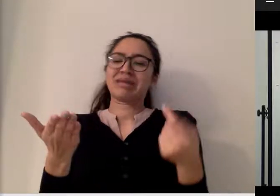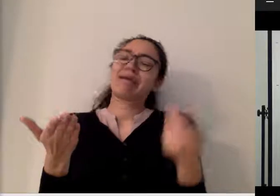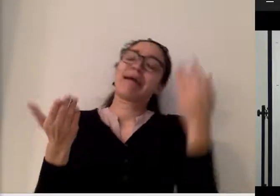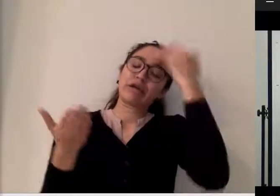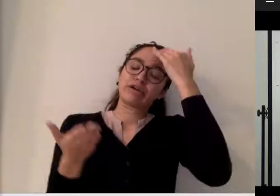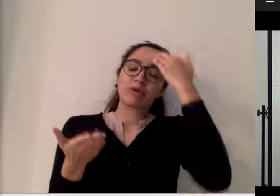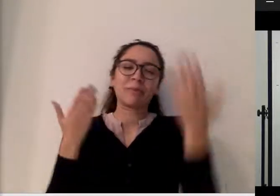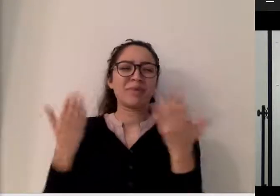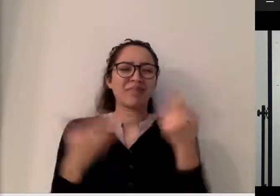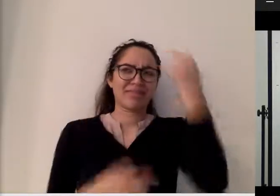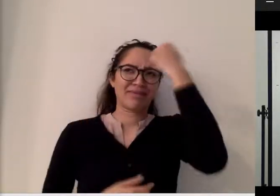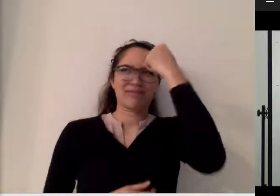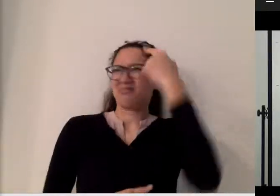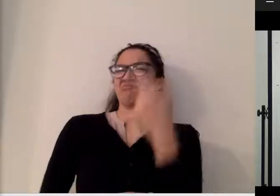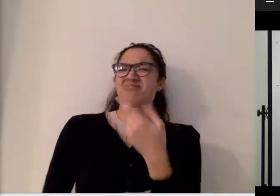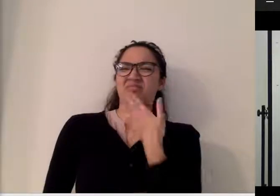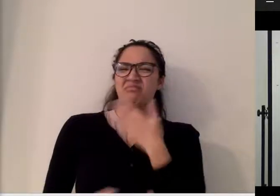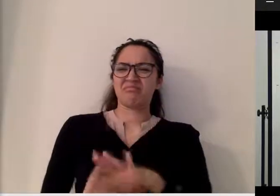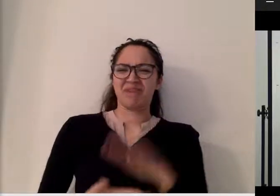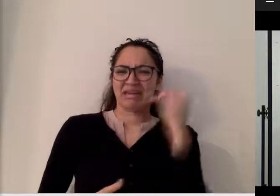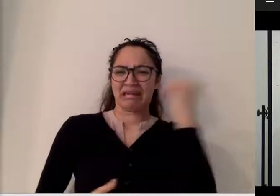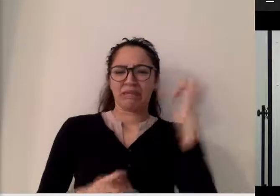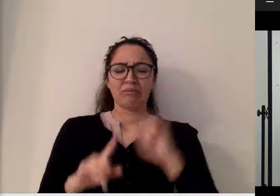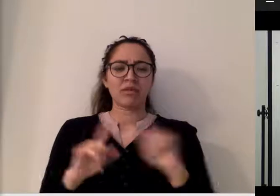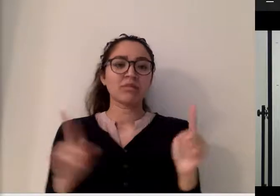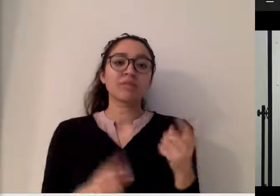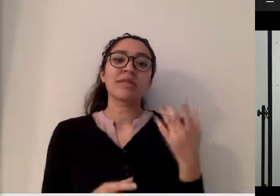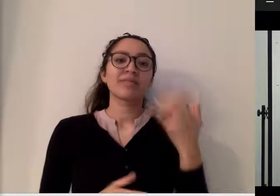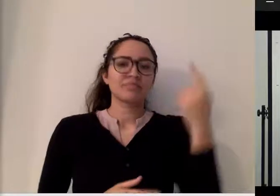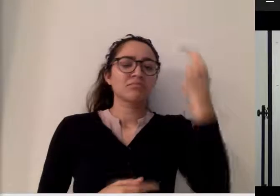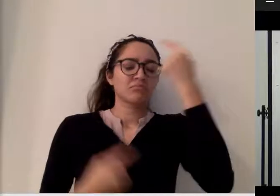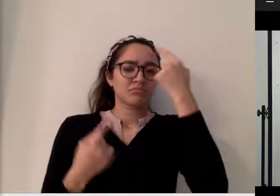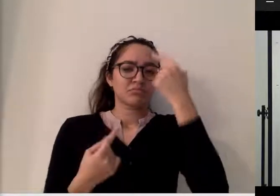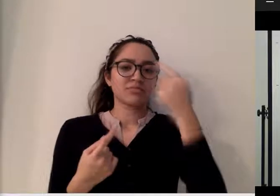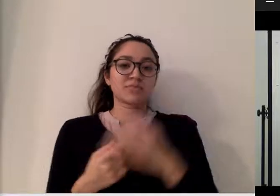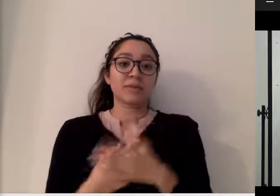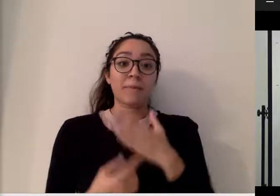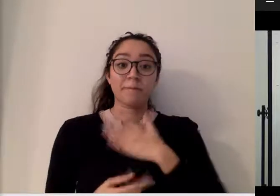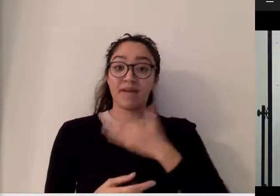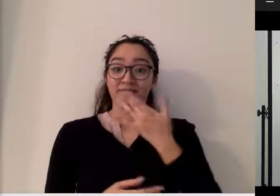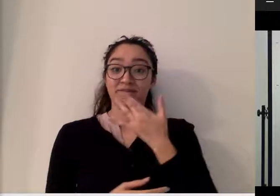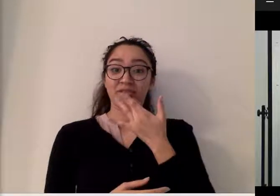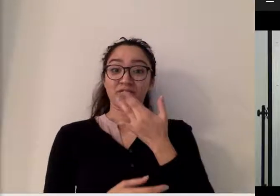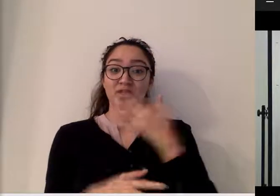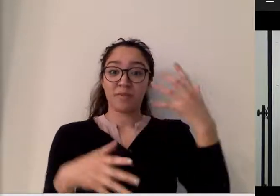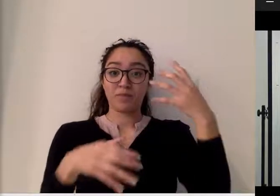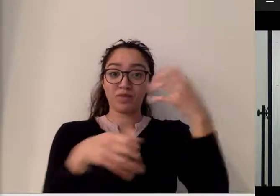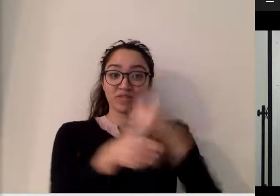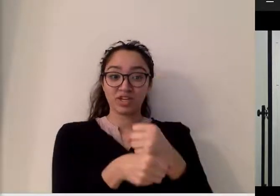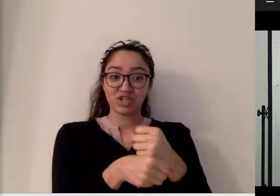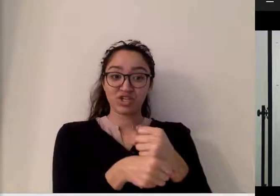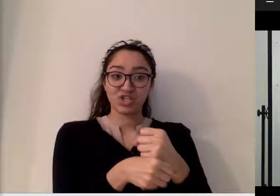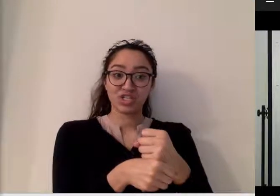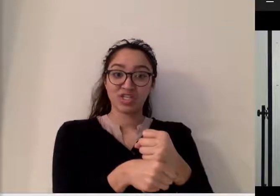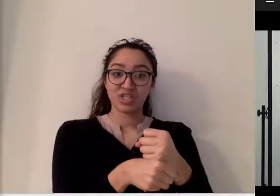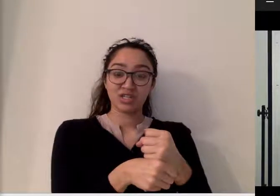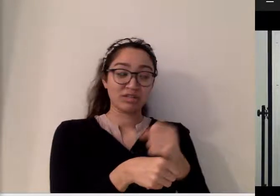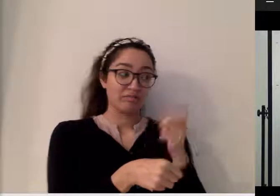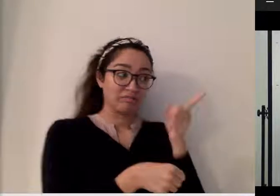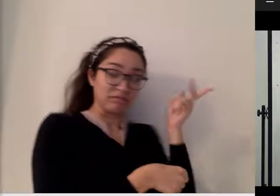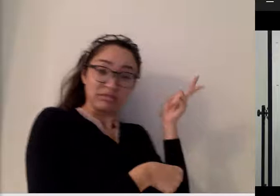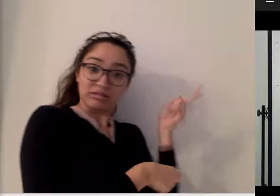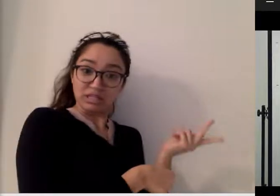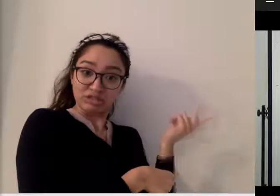you just have to sort of hang with me for a minute. My favorite abbreviation of this word is not this or